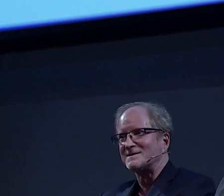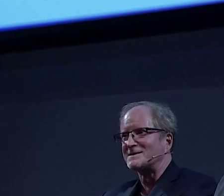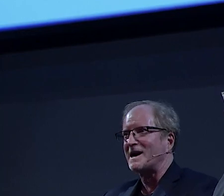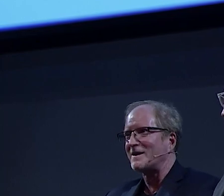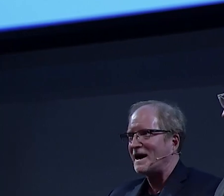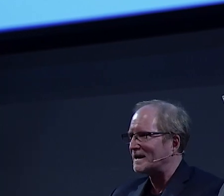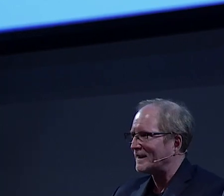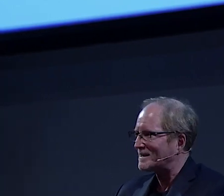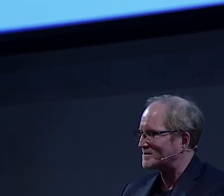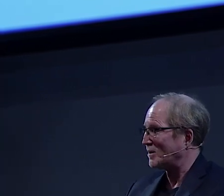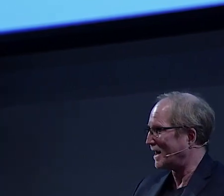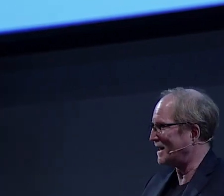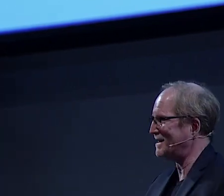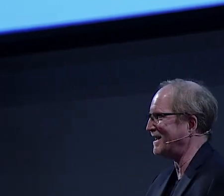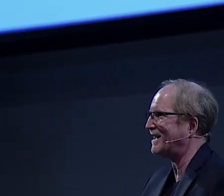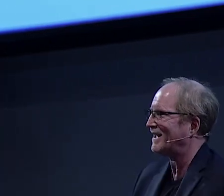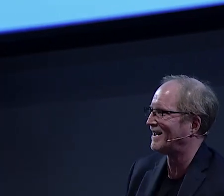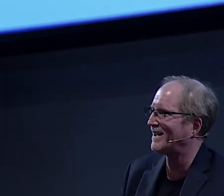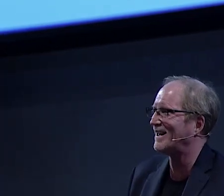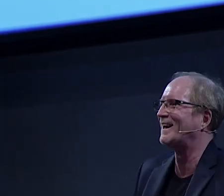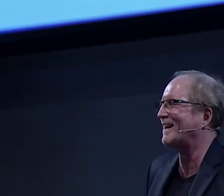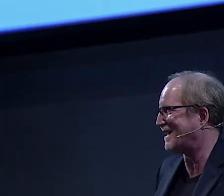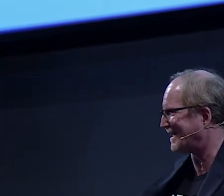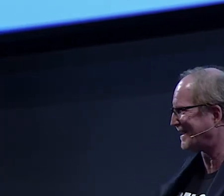All right. Well, that's the scary end of that story.